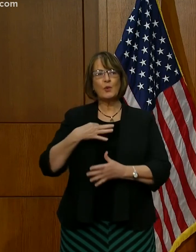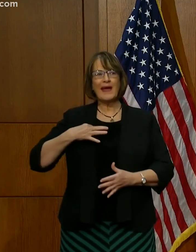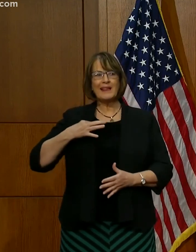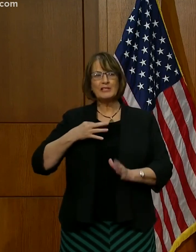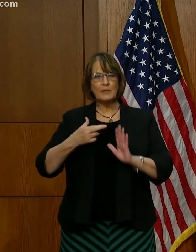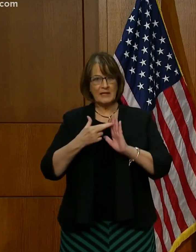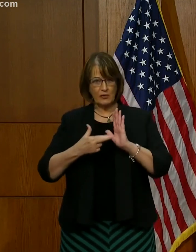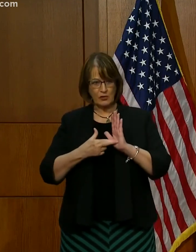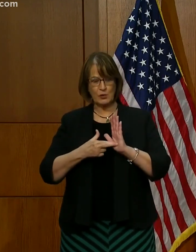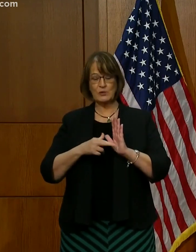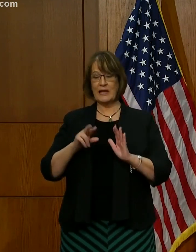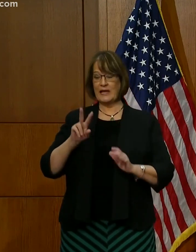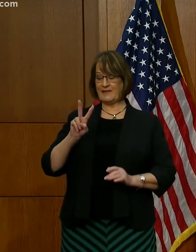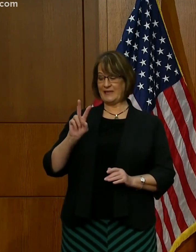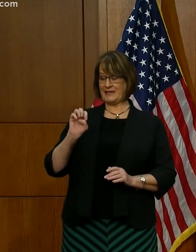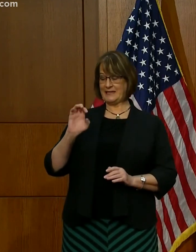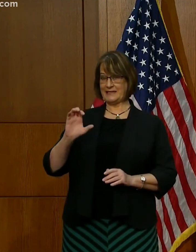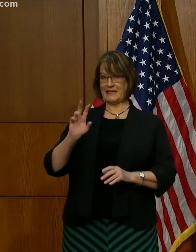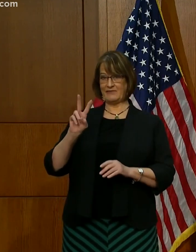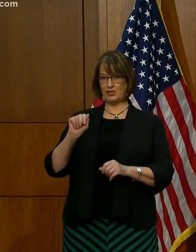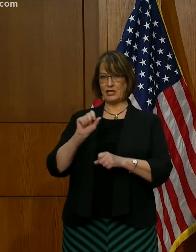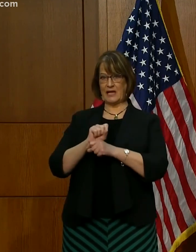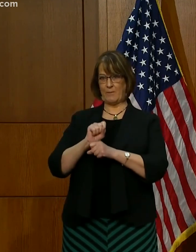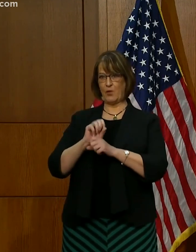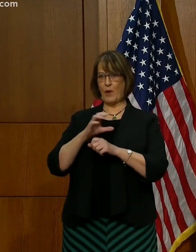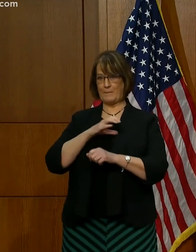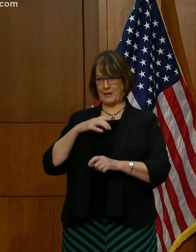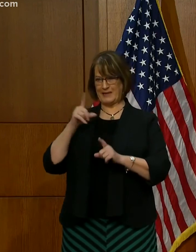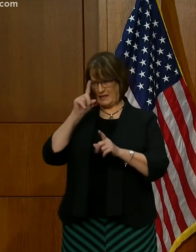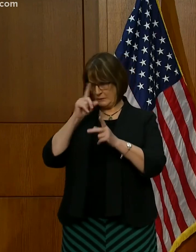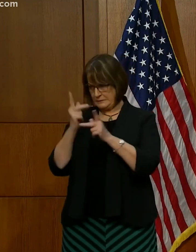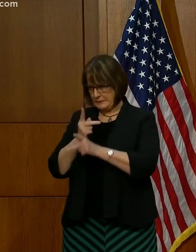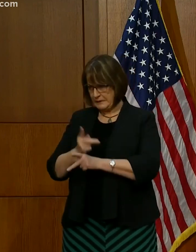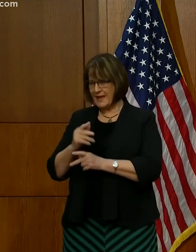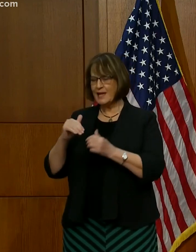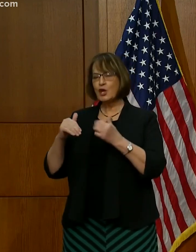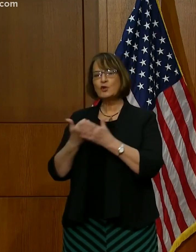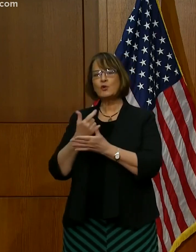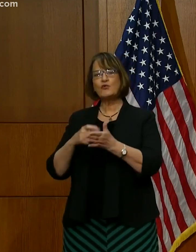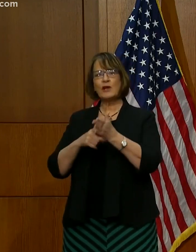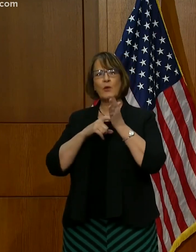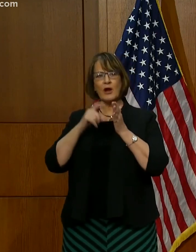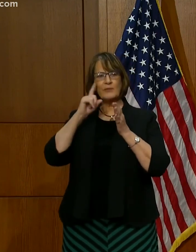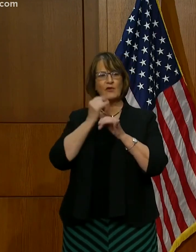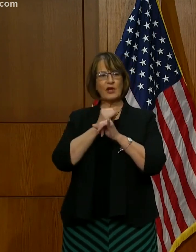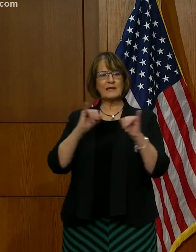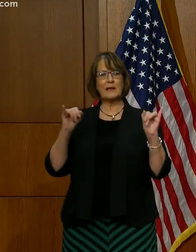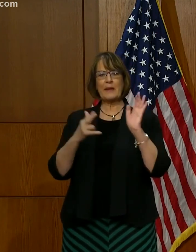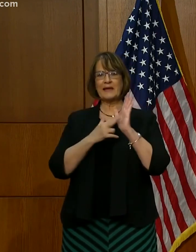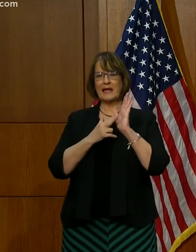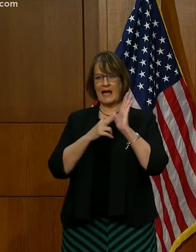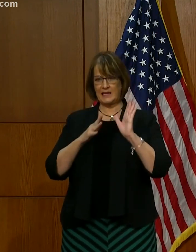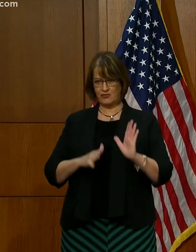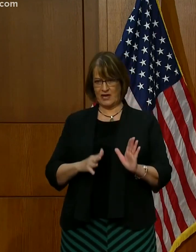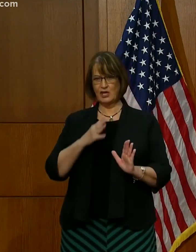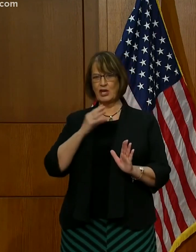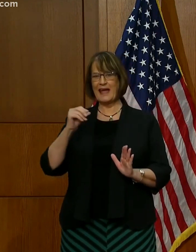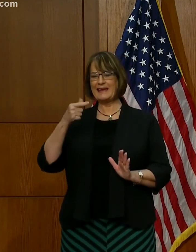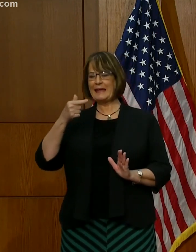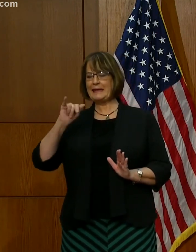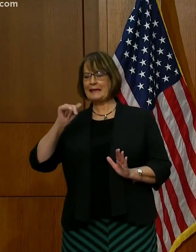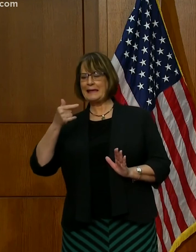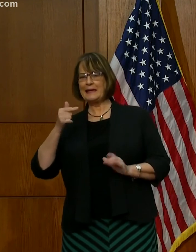Virginia Employment Commission had to work through, and new requirements for independent contractors and our gig